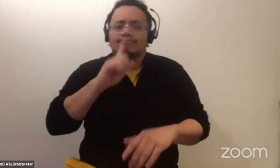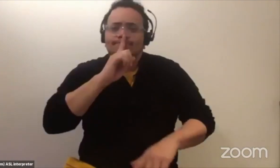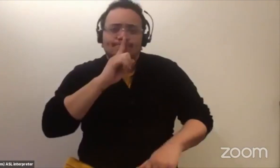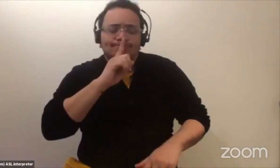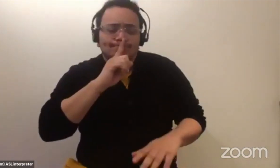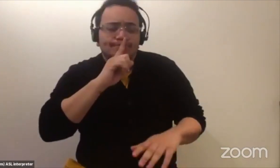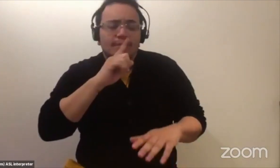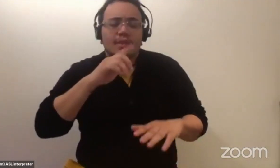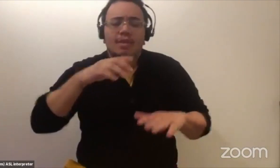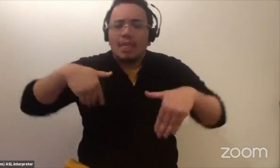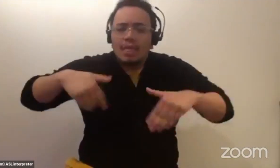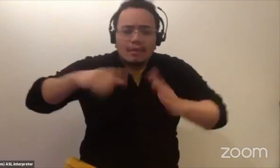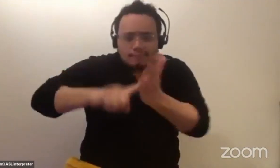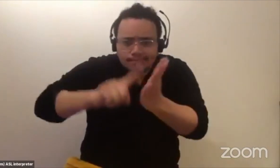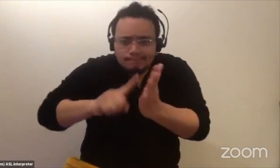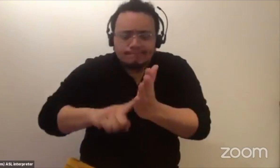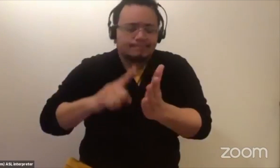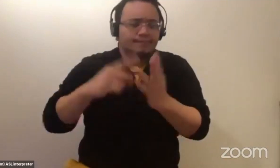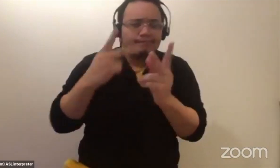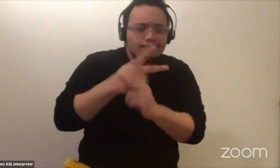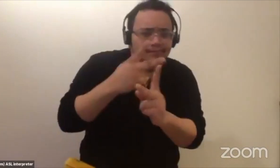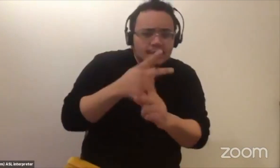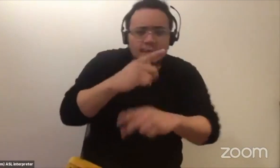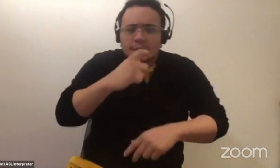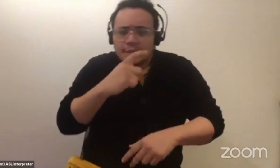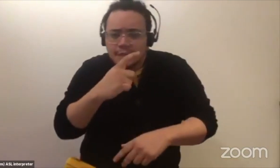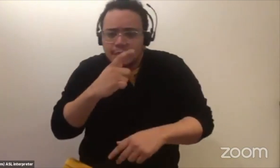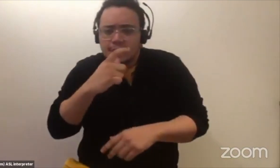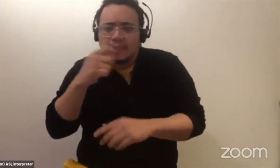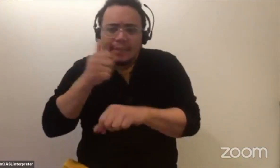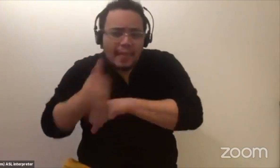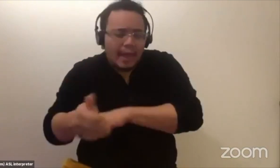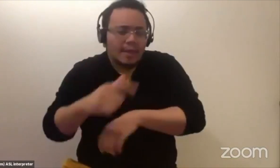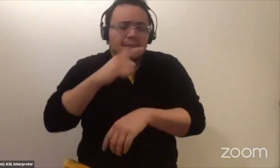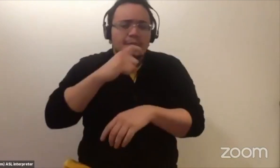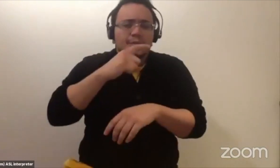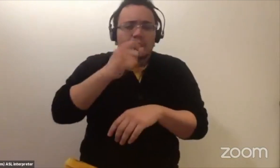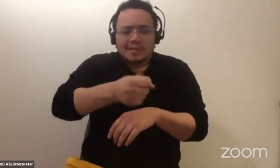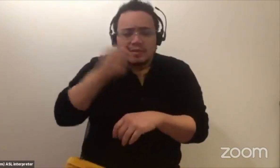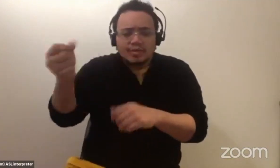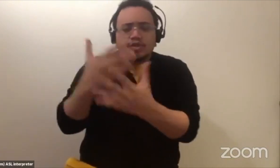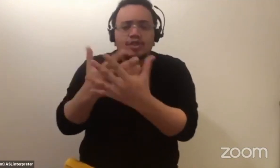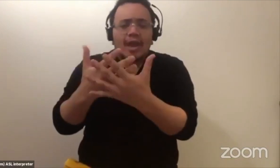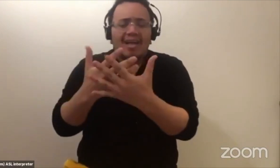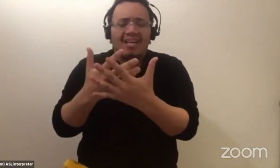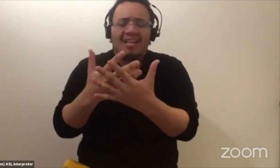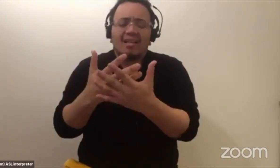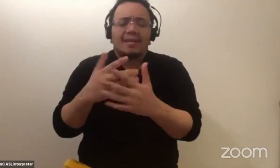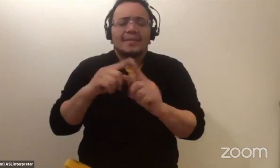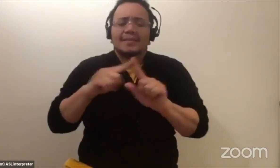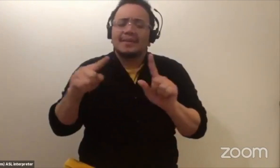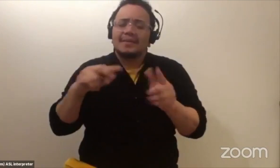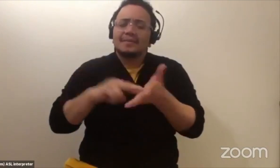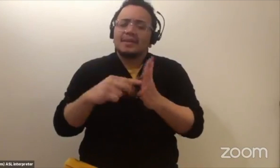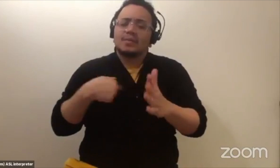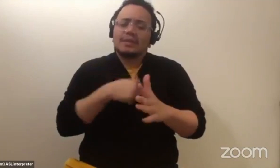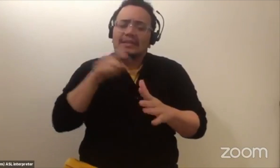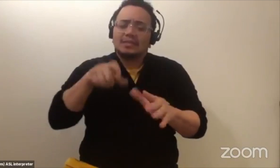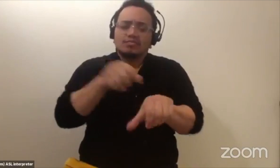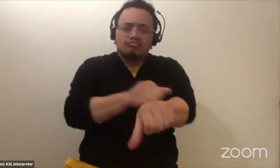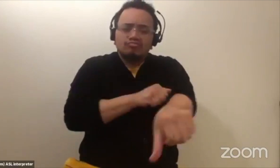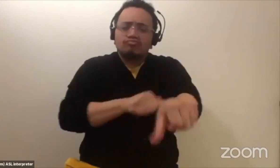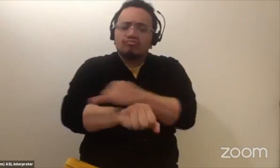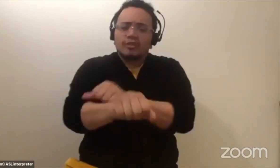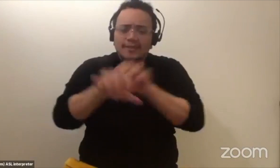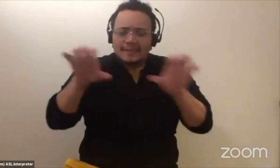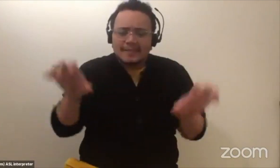about it. That's why we have to continue to fight against these systems that seeks to oppress us, that seeks to hold us down, and we have to continue